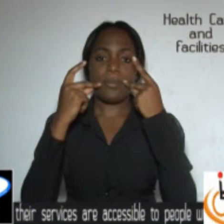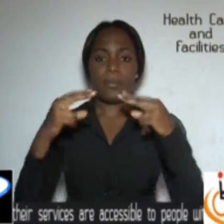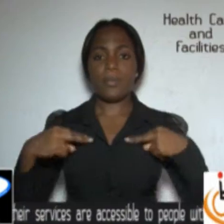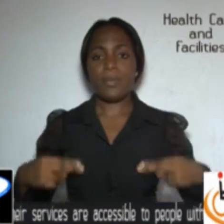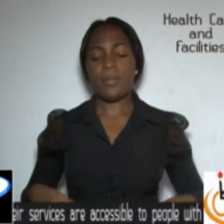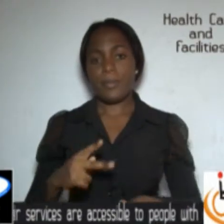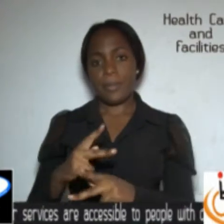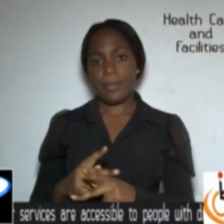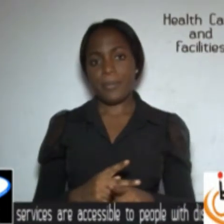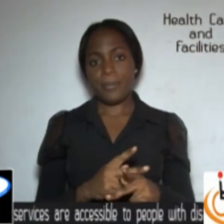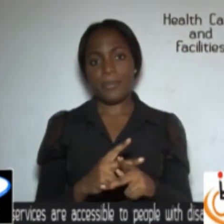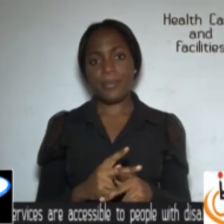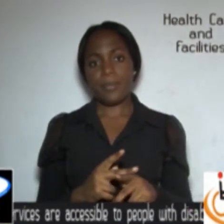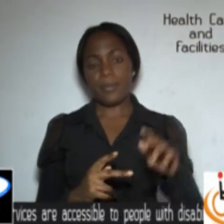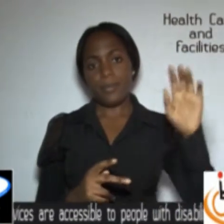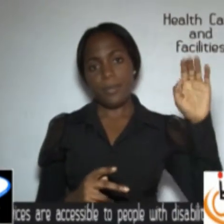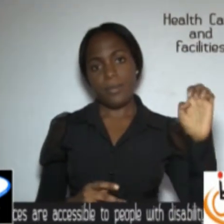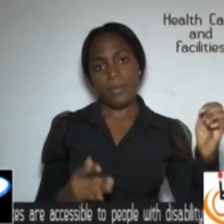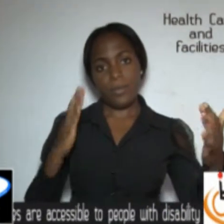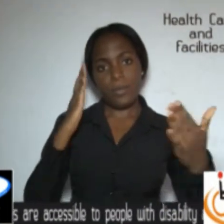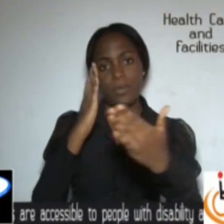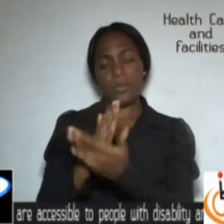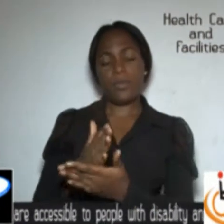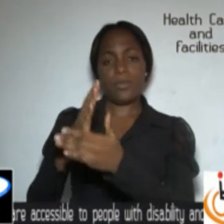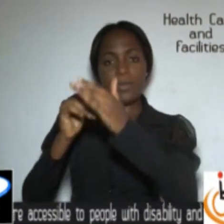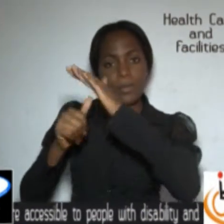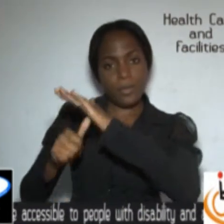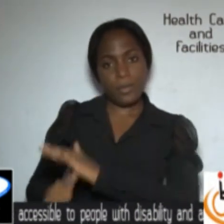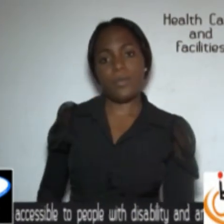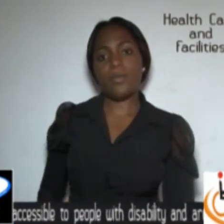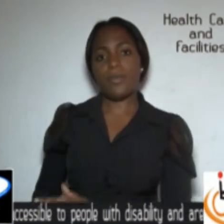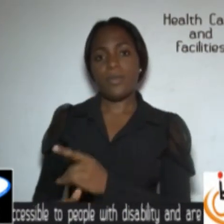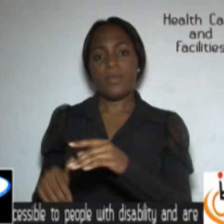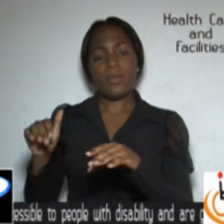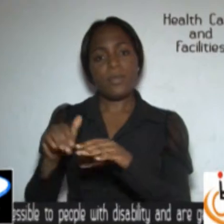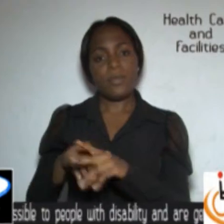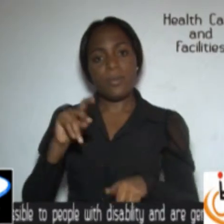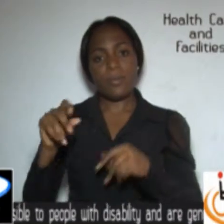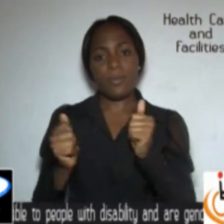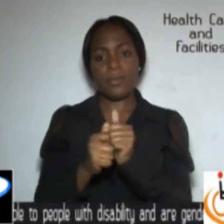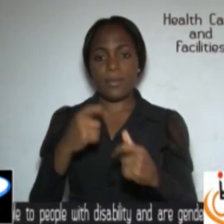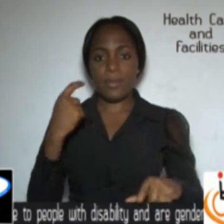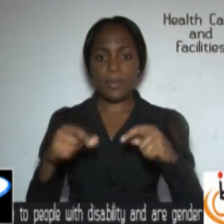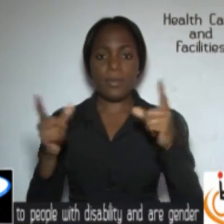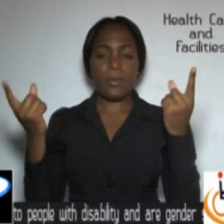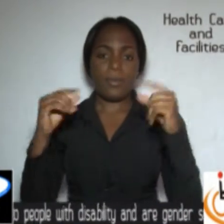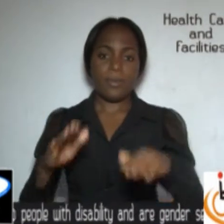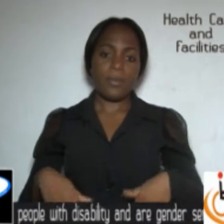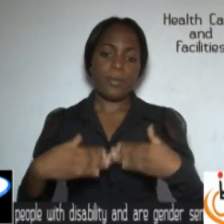E. Prohibit discrimination against persons with disabilities in the provision of health insurance and